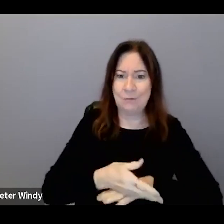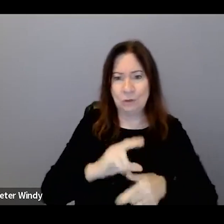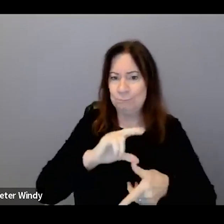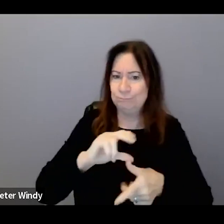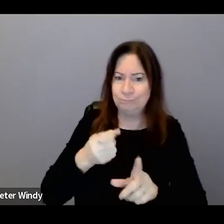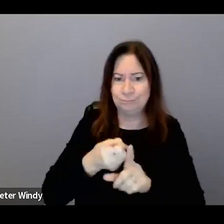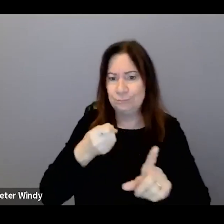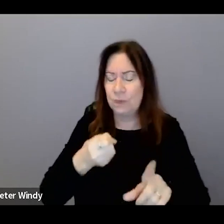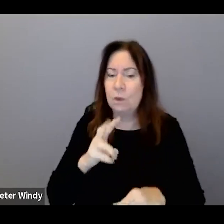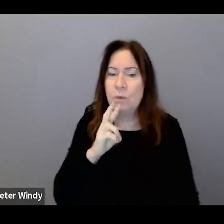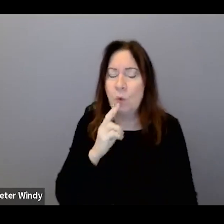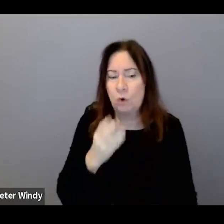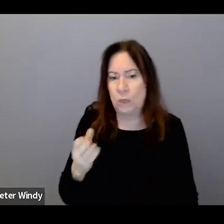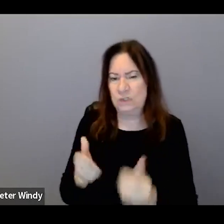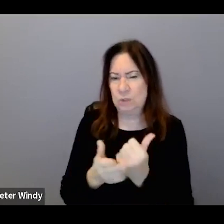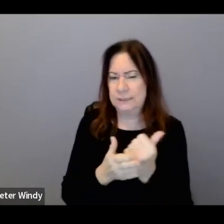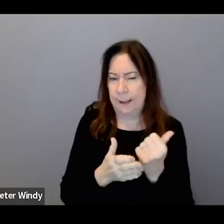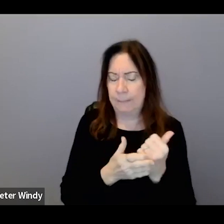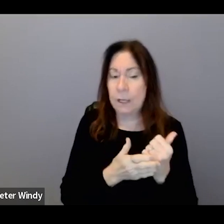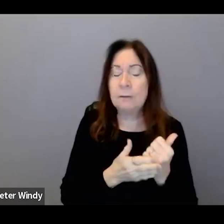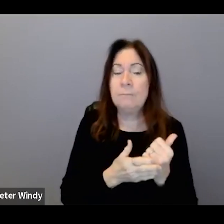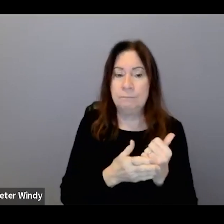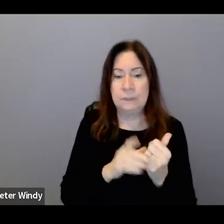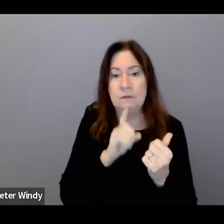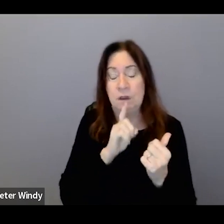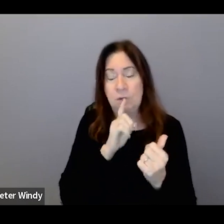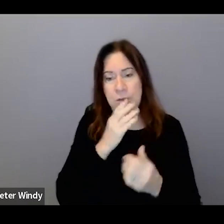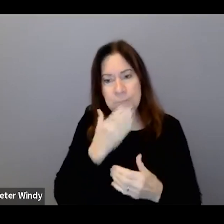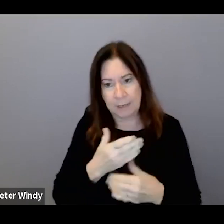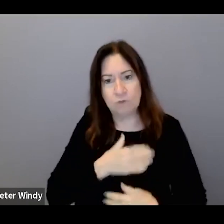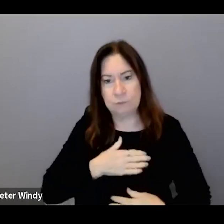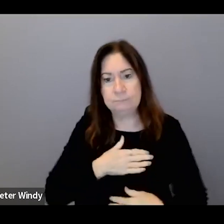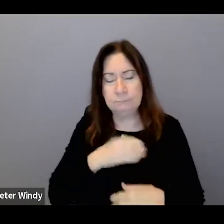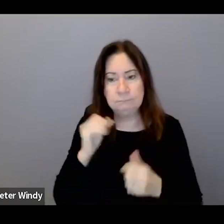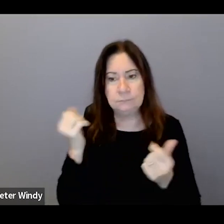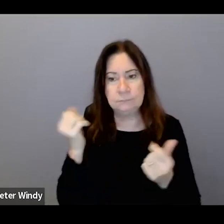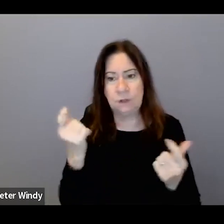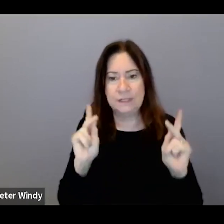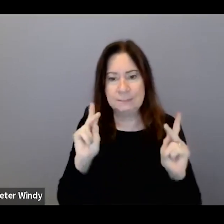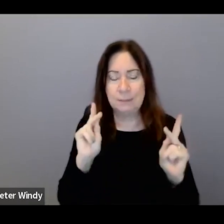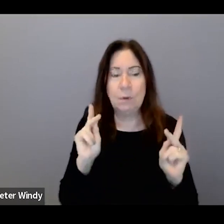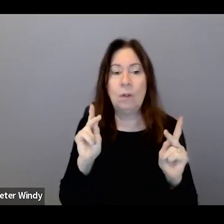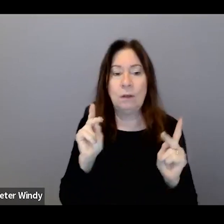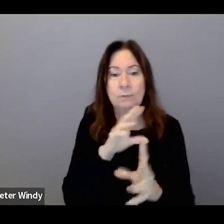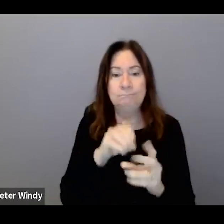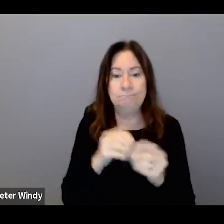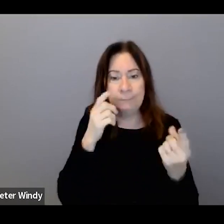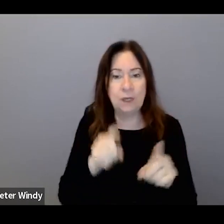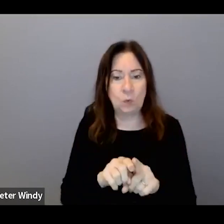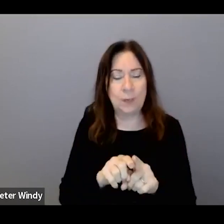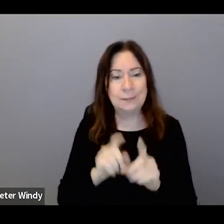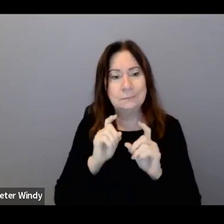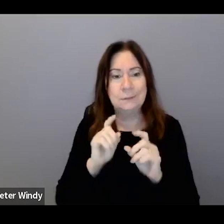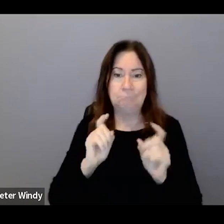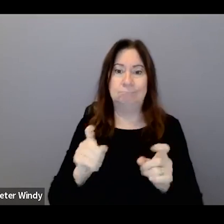storm with Water Resources helping us. And so we're very, very grateful that all of these people have agreed to donate their